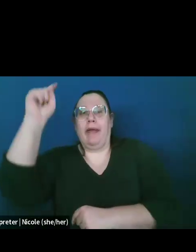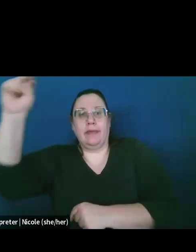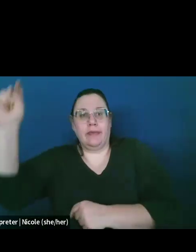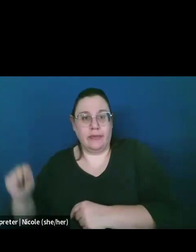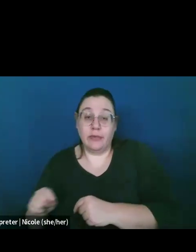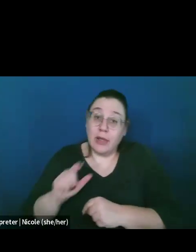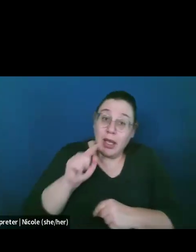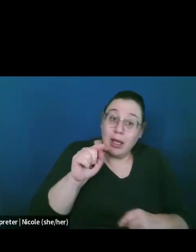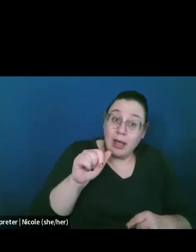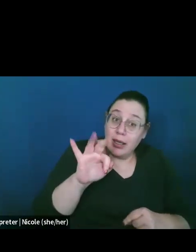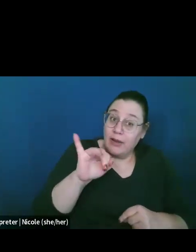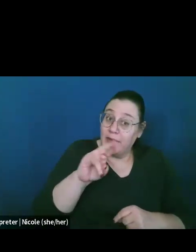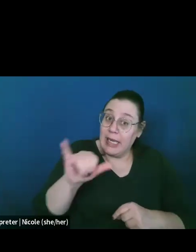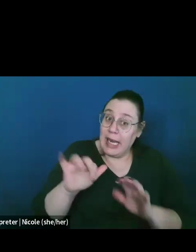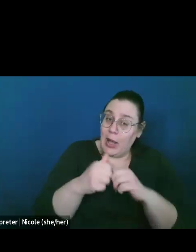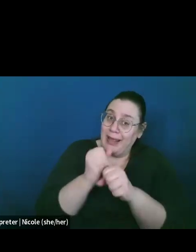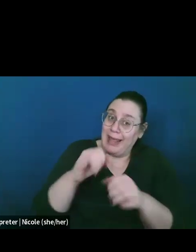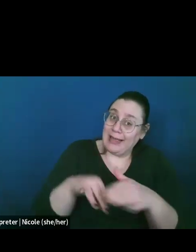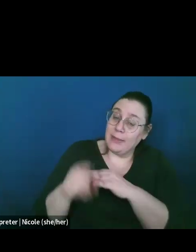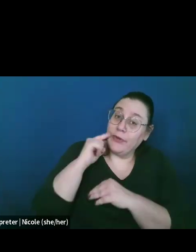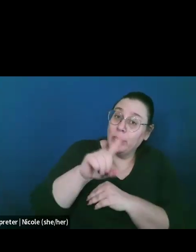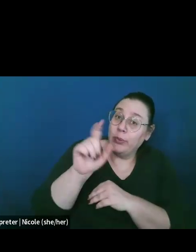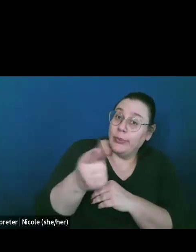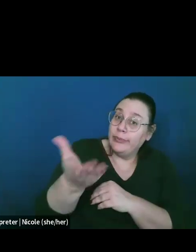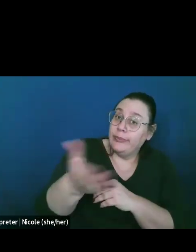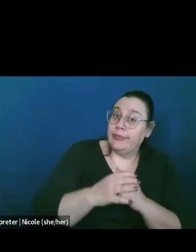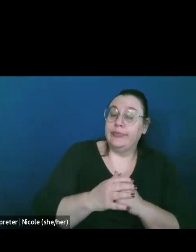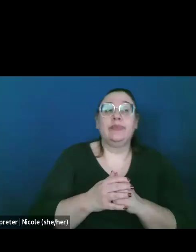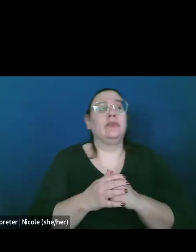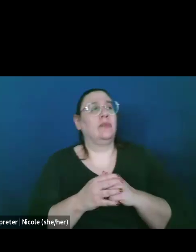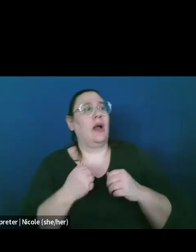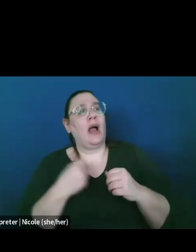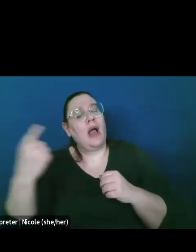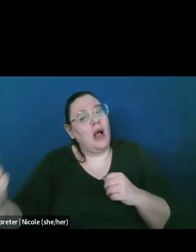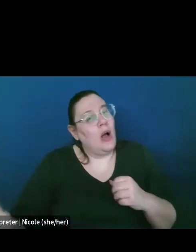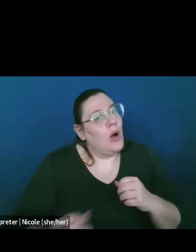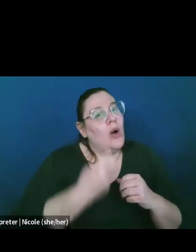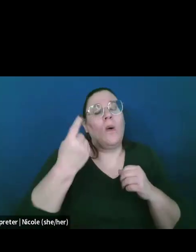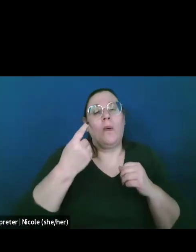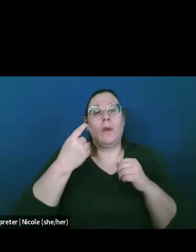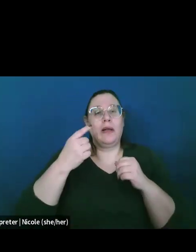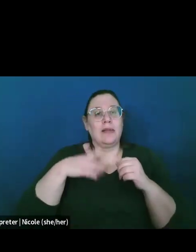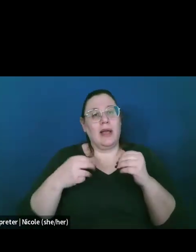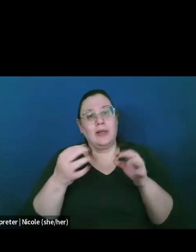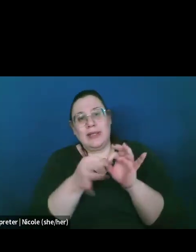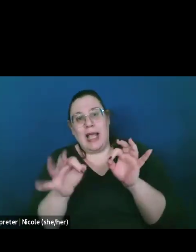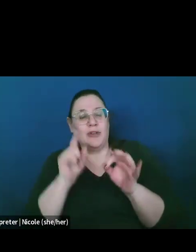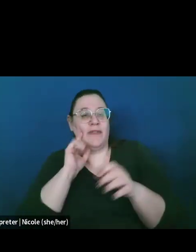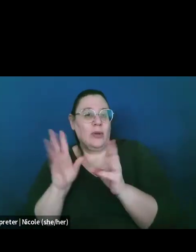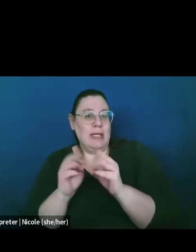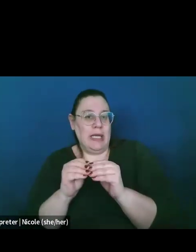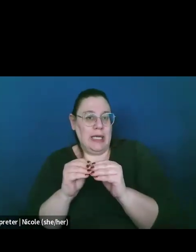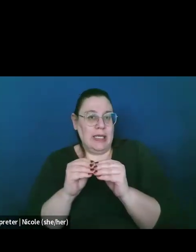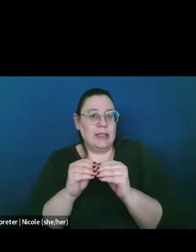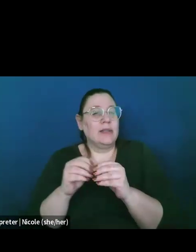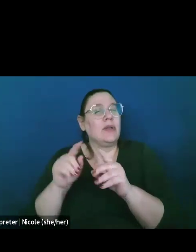Tiffany, how do you make it accessible for you? So I always like to put on captions for meetings. So I have a